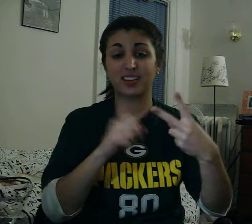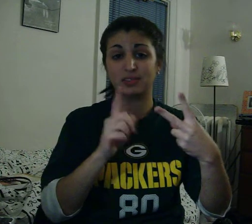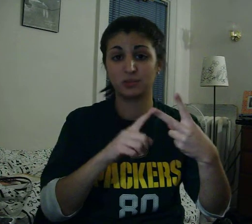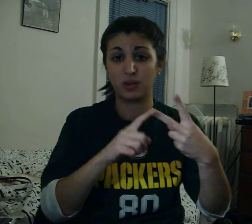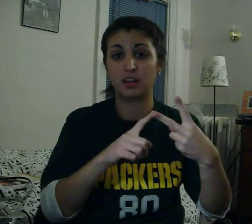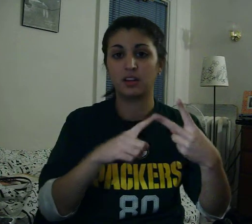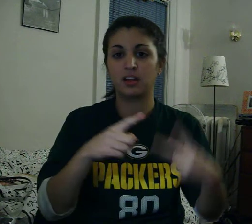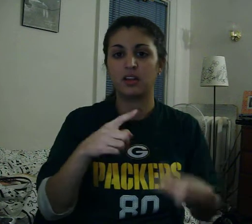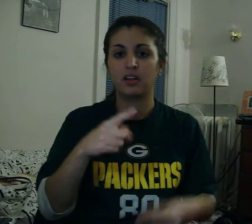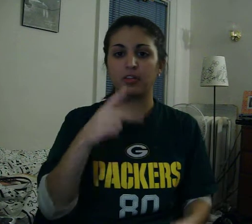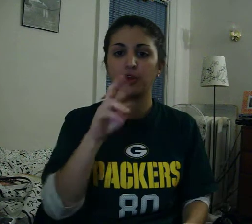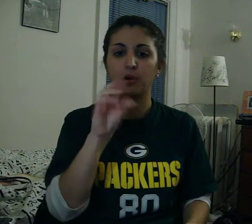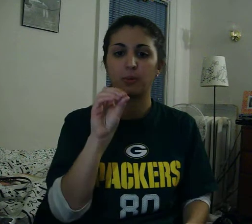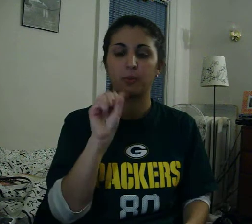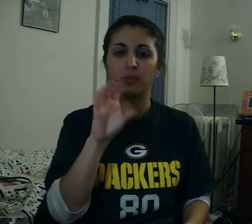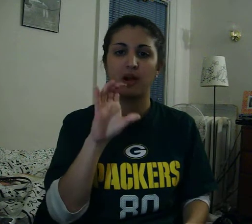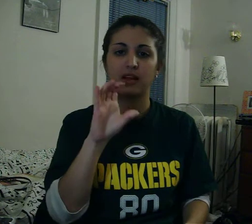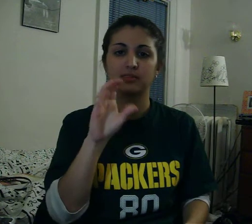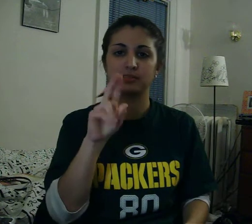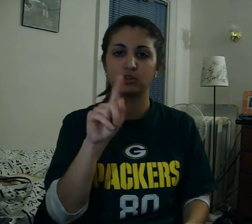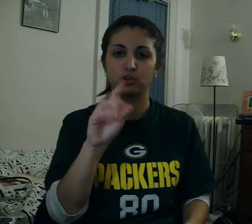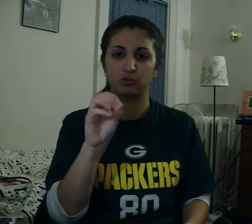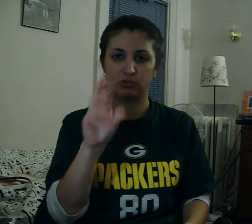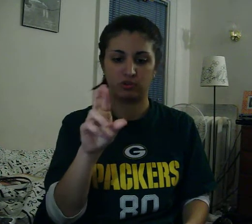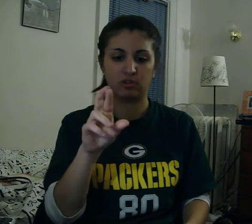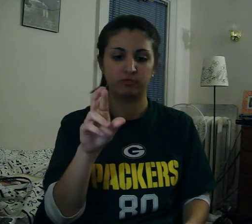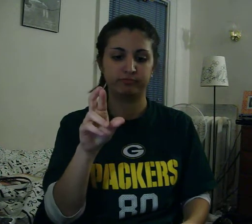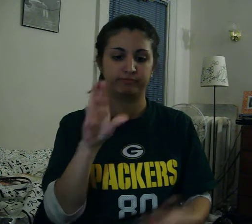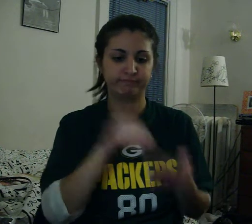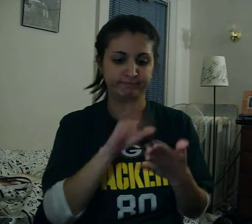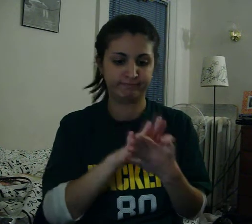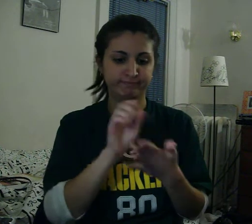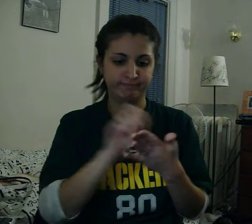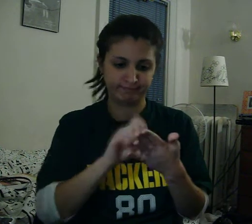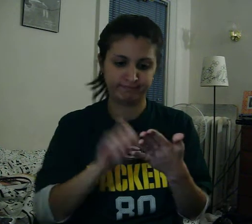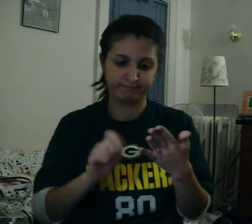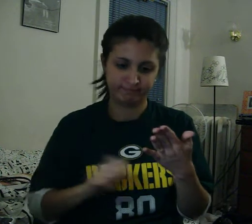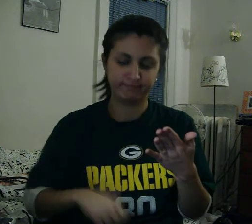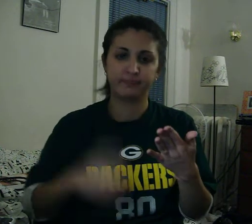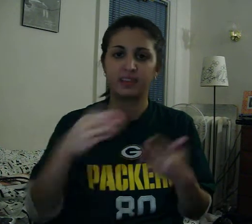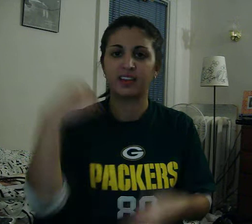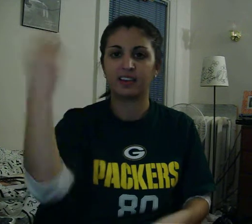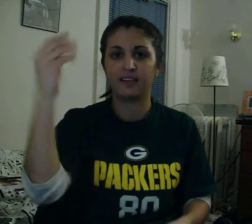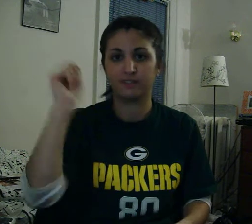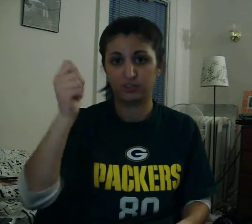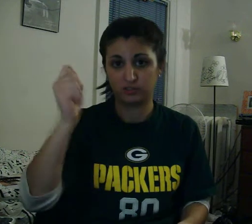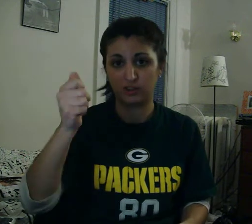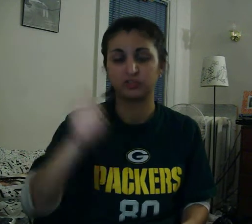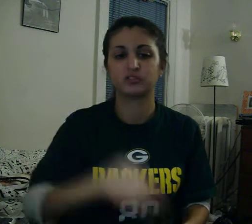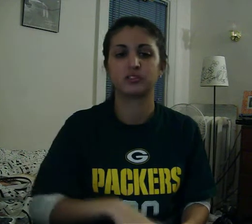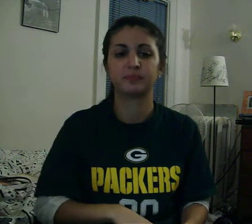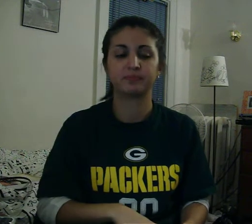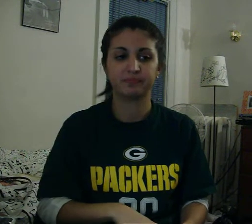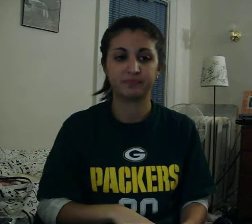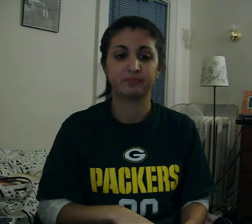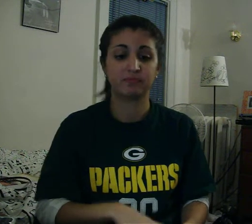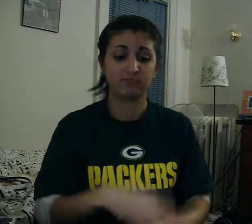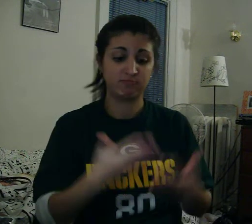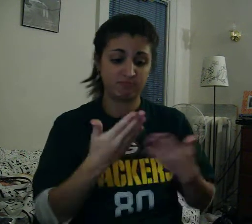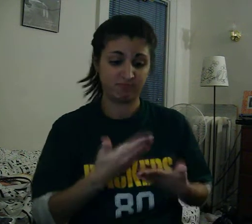During the trial, if the defendant is found guilty, he is then sent to the probation office on preparation for a pre-sentence report, and